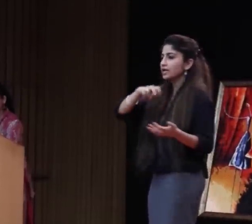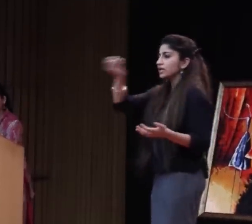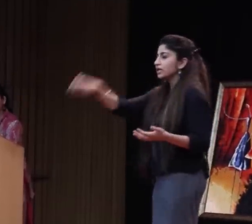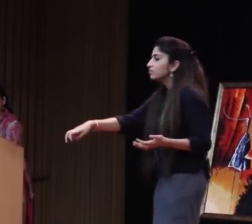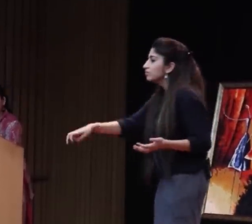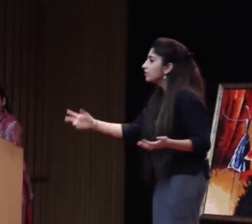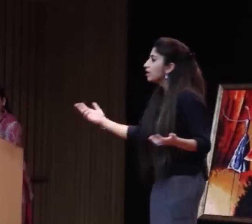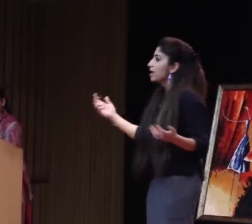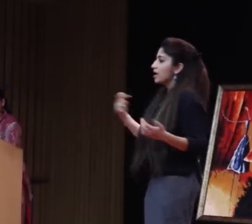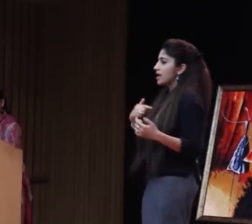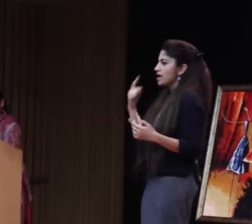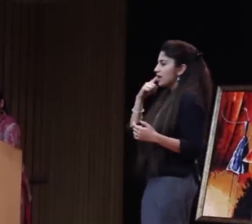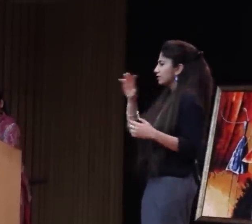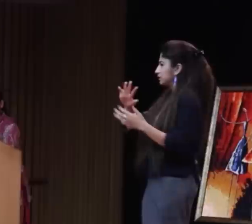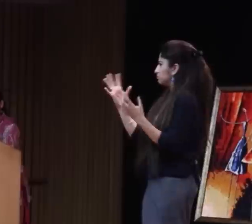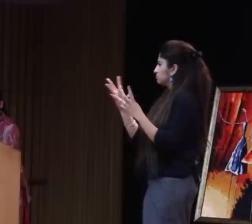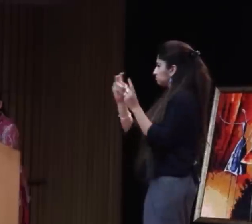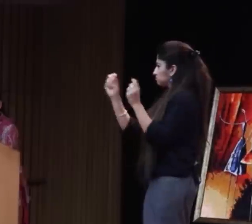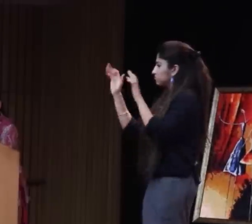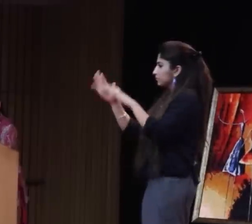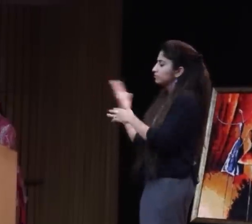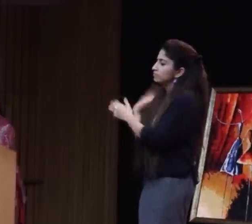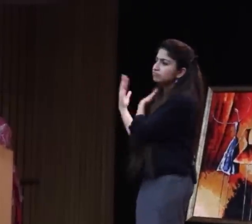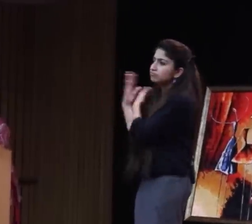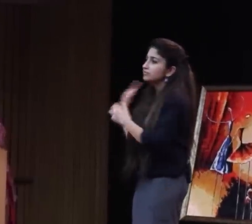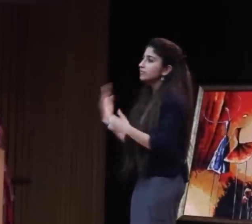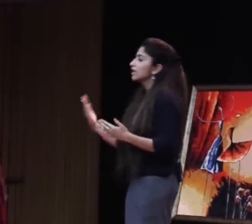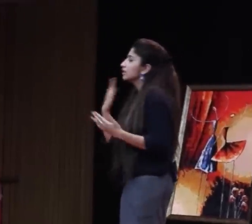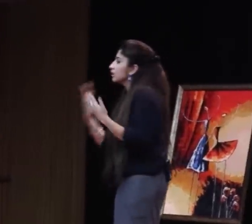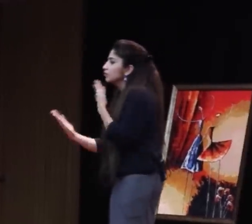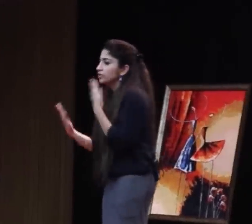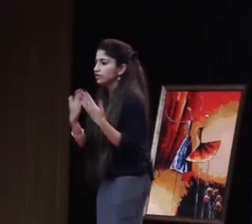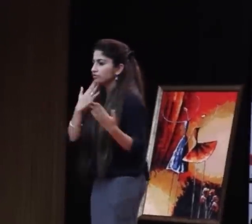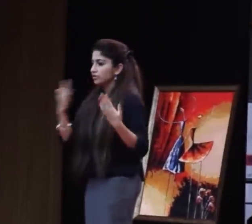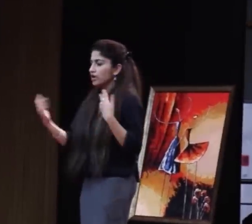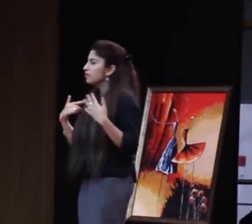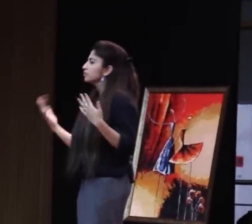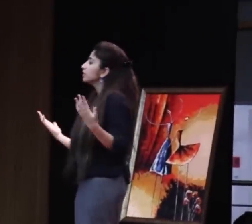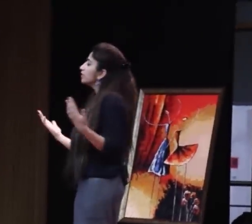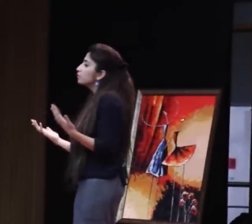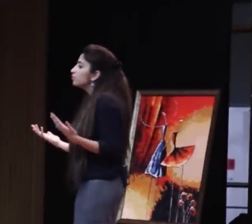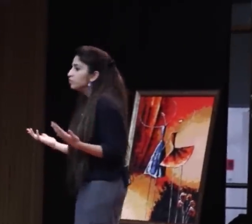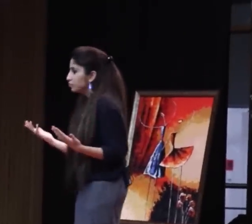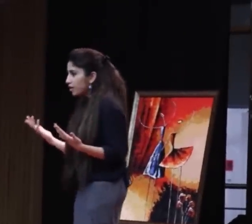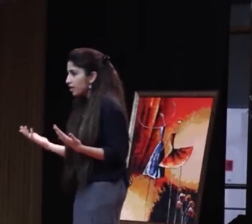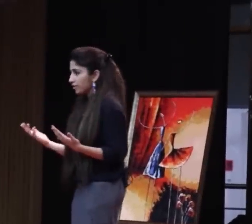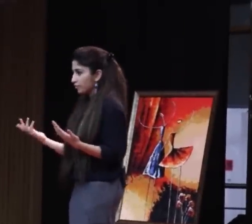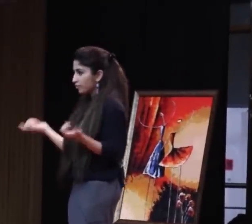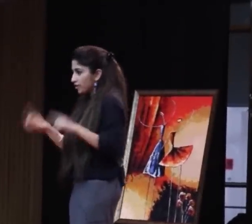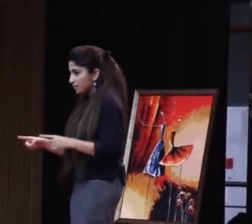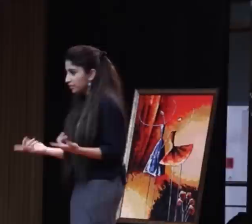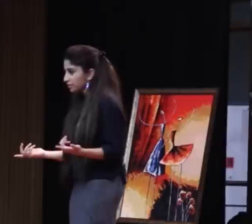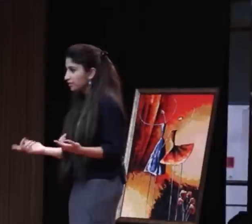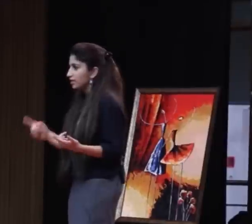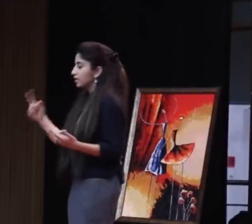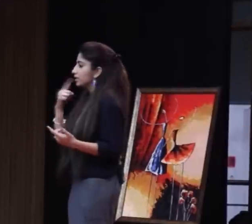stage and almost 10 people came and signed me, thank you. I asked them, why are you thanking me? They